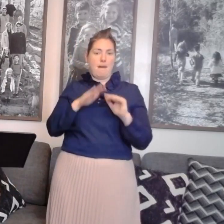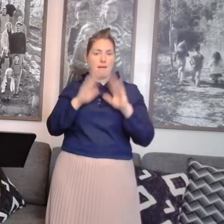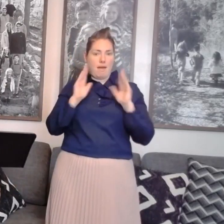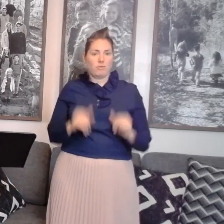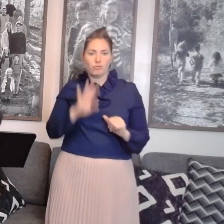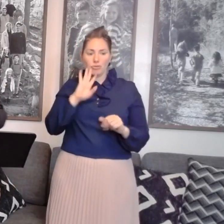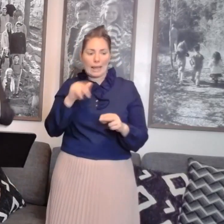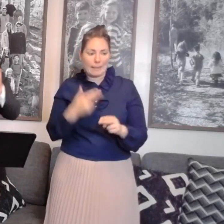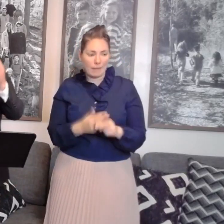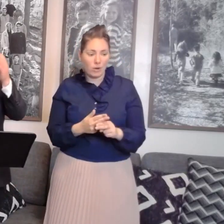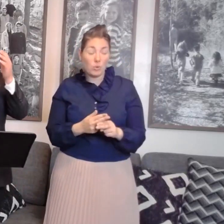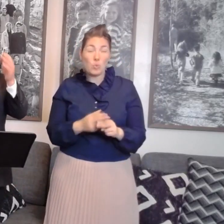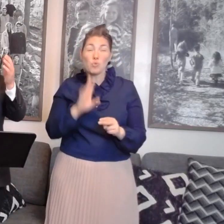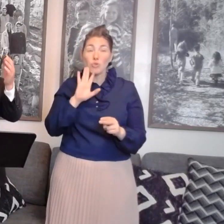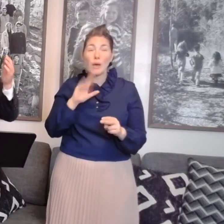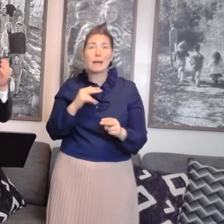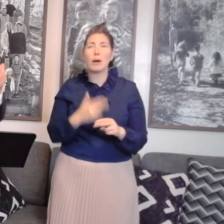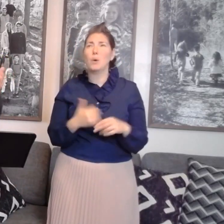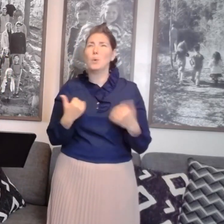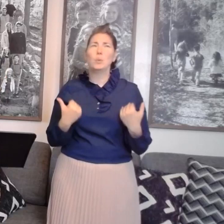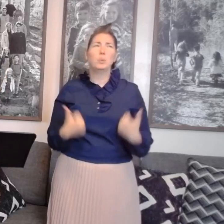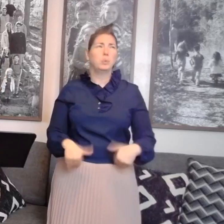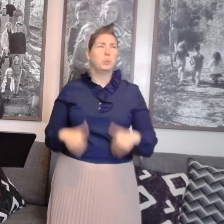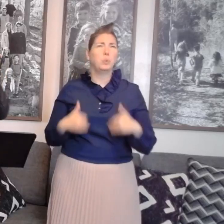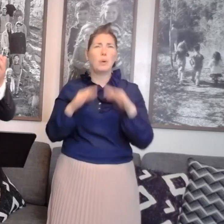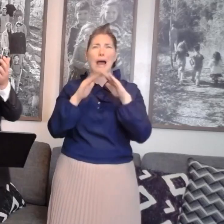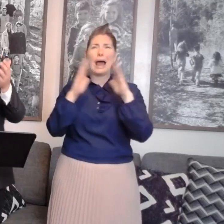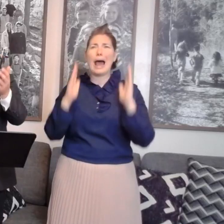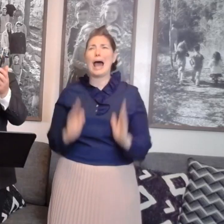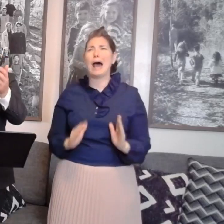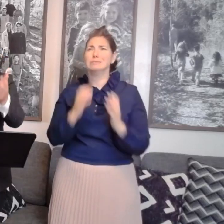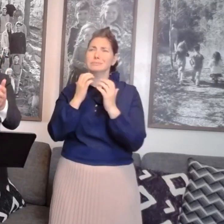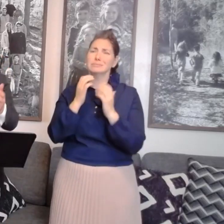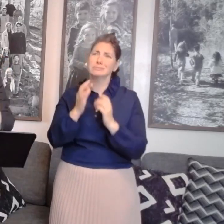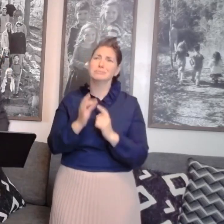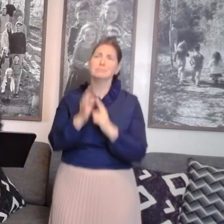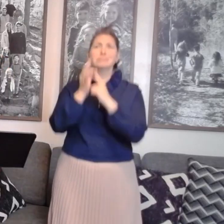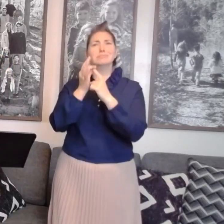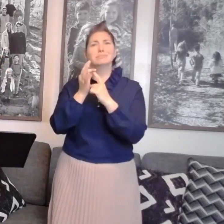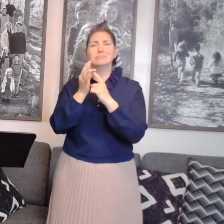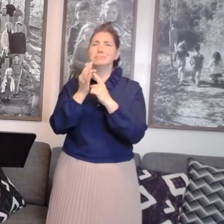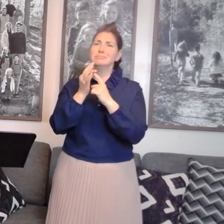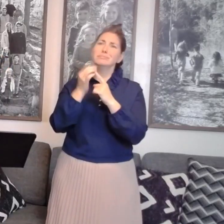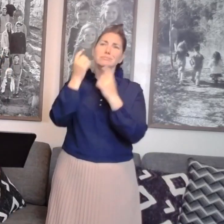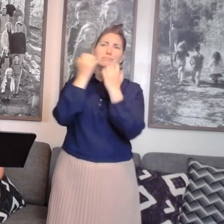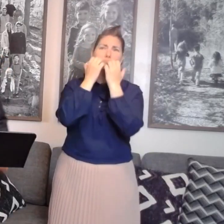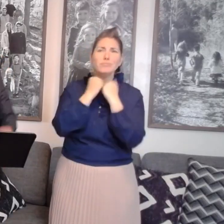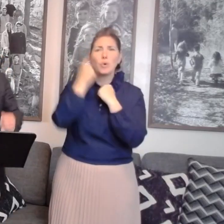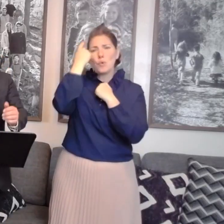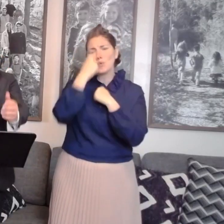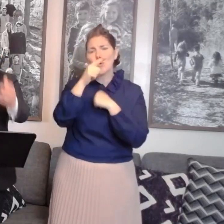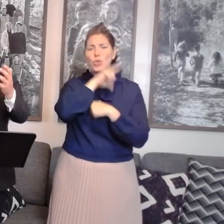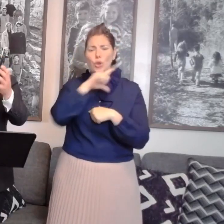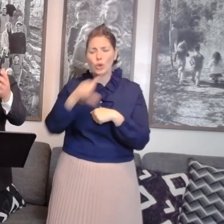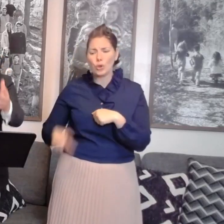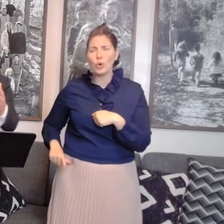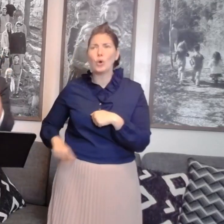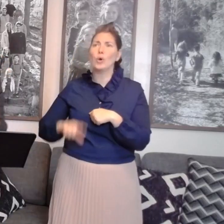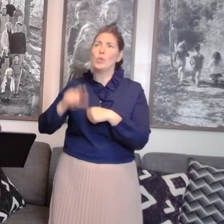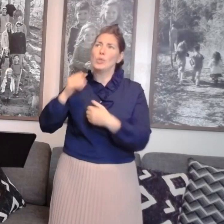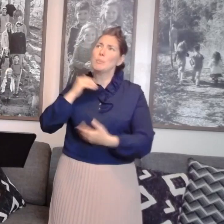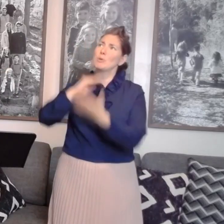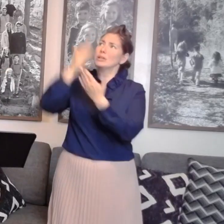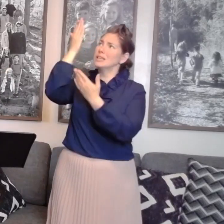we're talking about. It is the house that is to be built for the Lord. It is the house where the presence